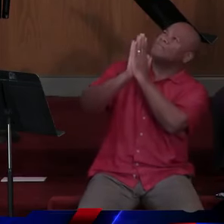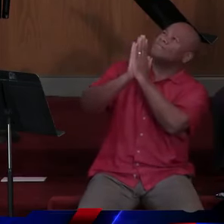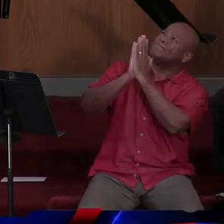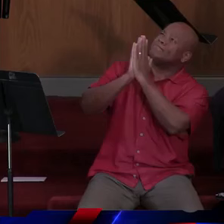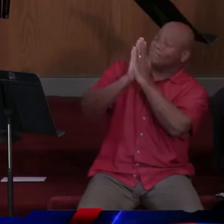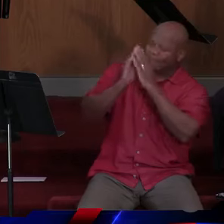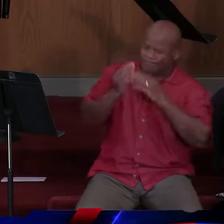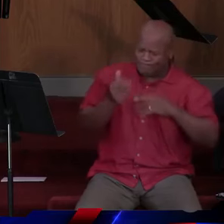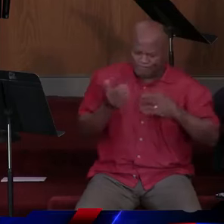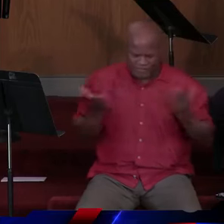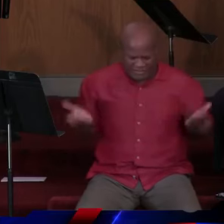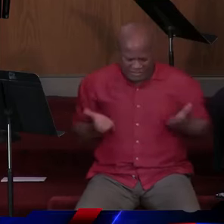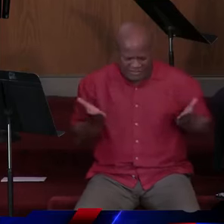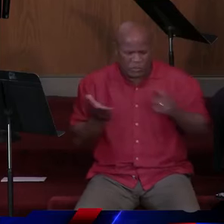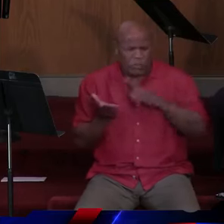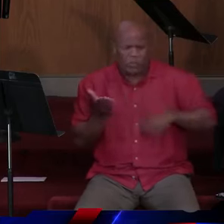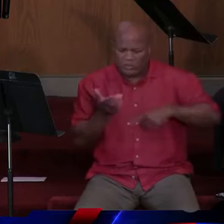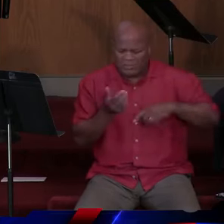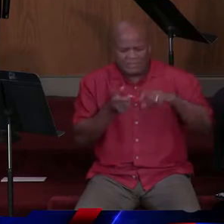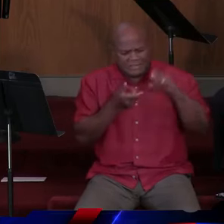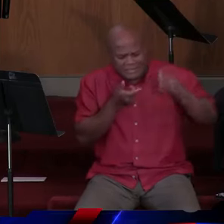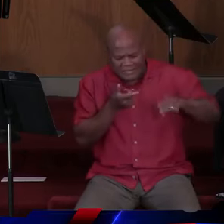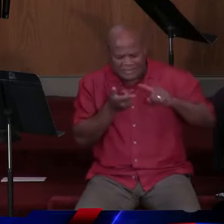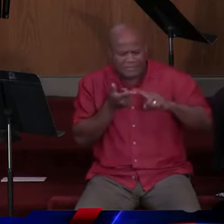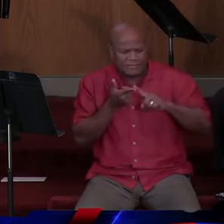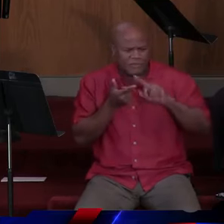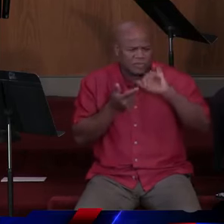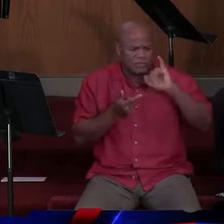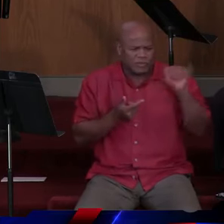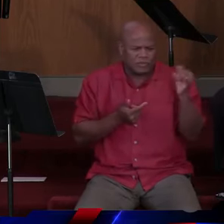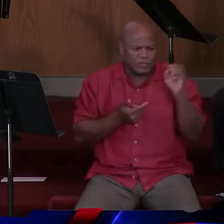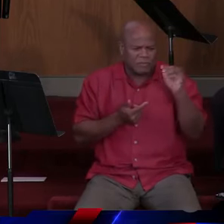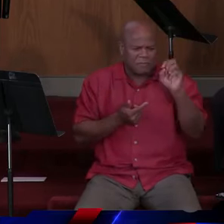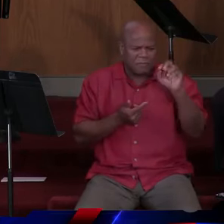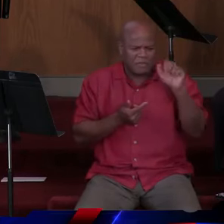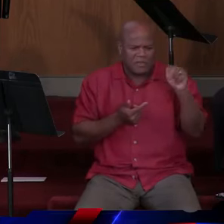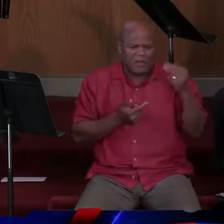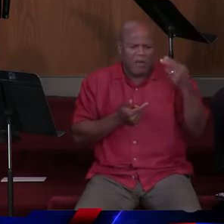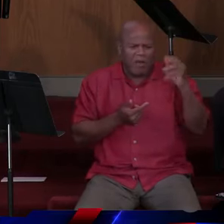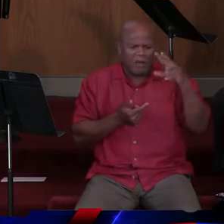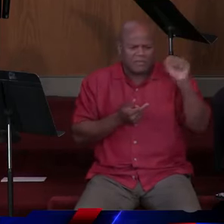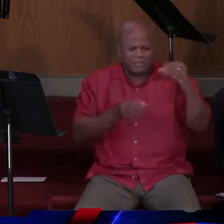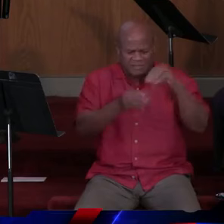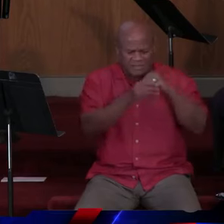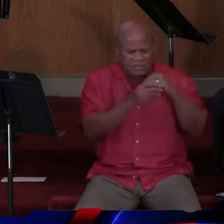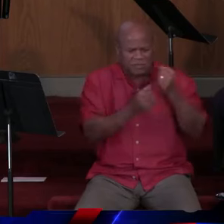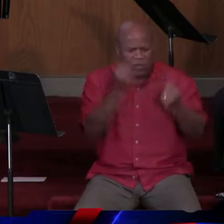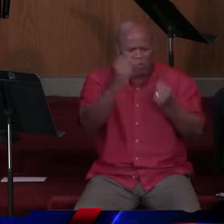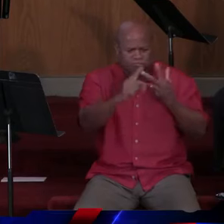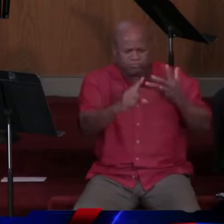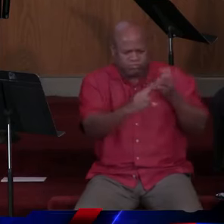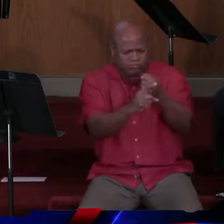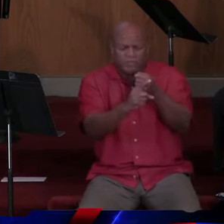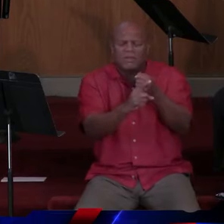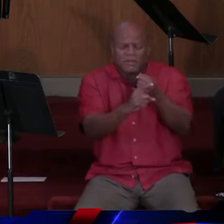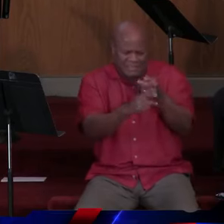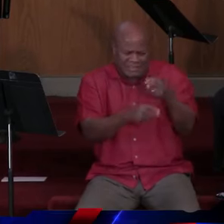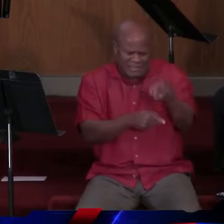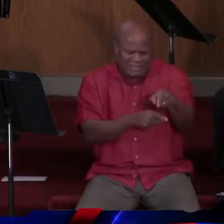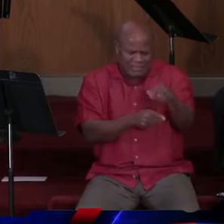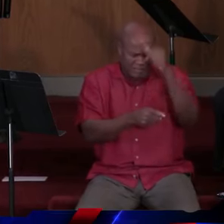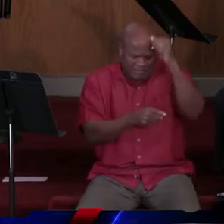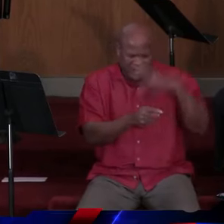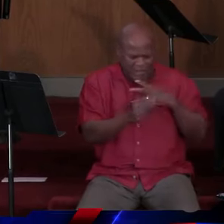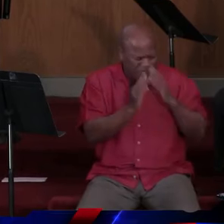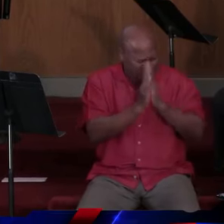our needs here, God. We pray for Jermaine Hawkins, God, who was in a car crash, God. We pray for him, God. Meet